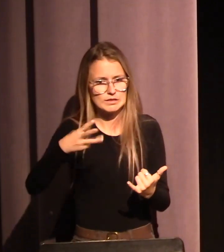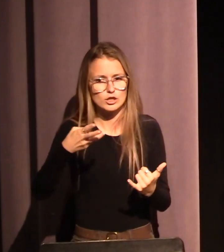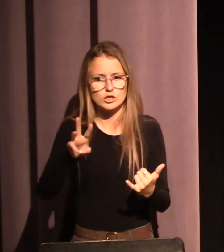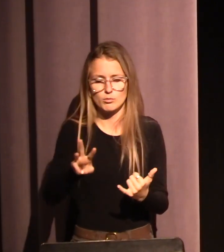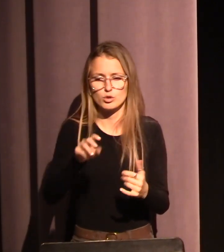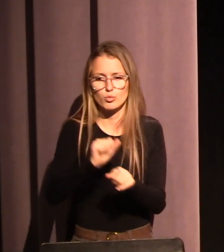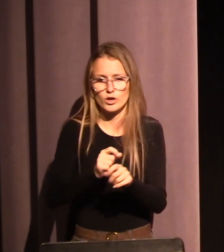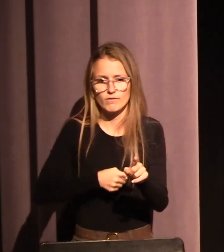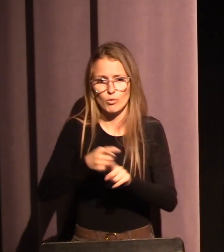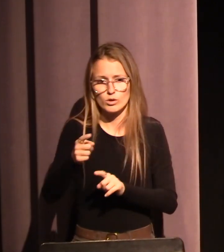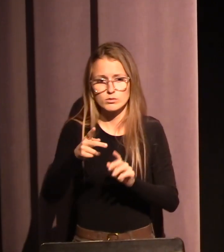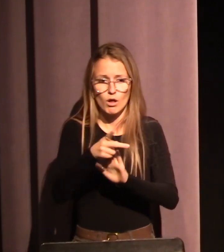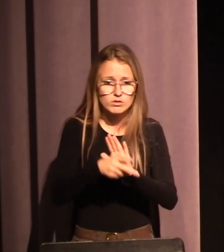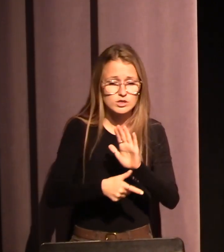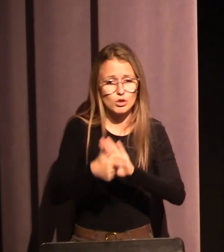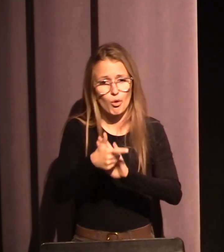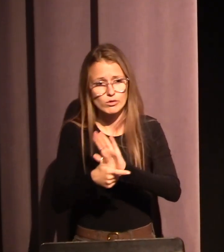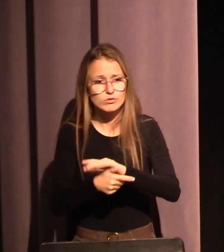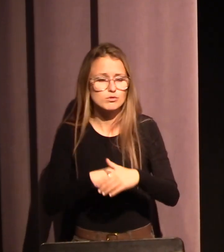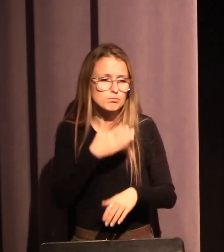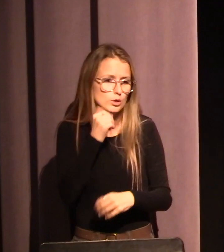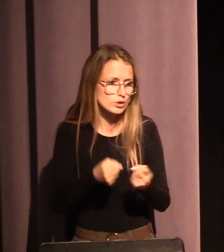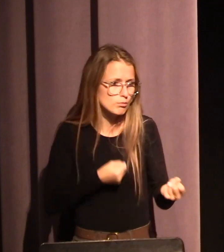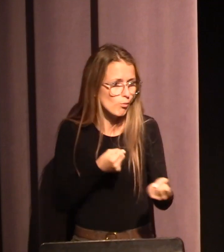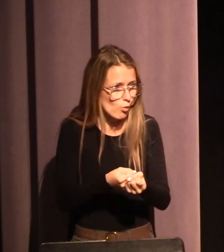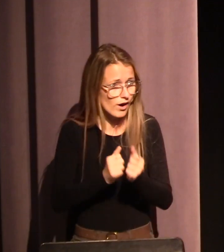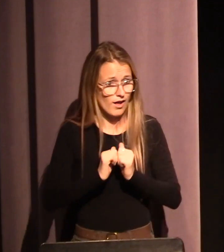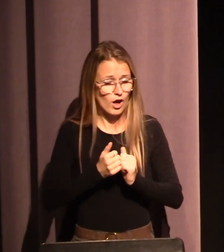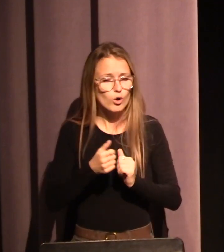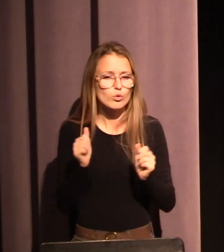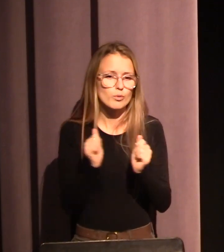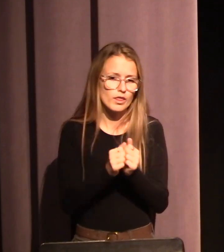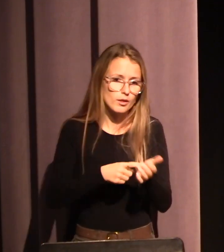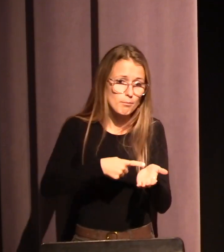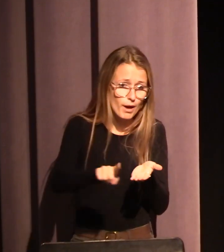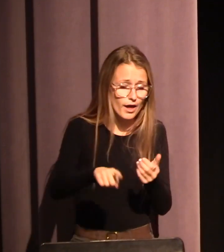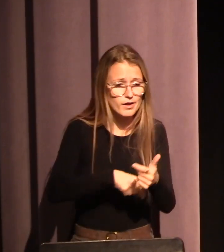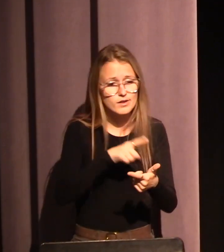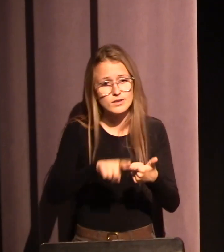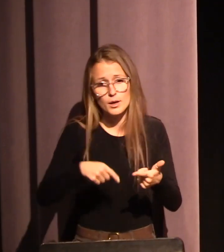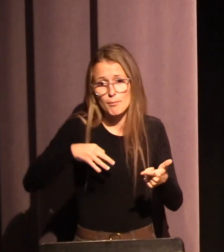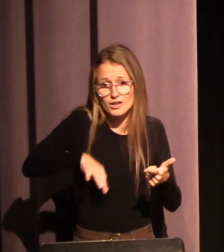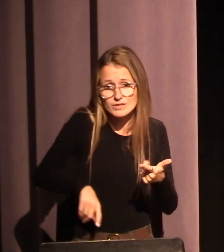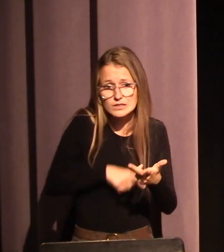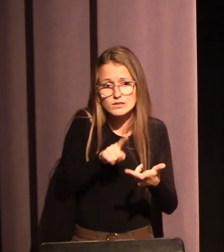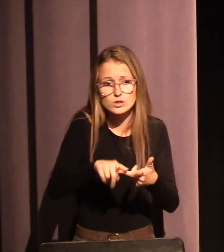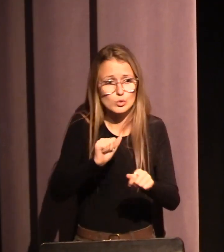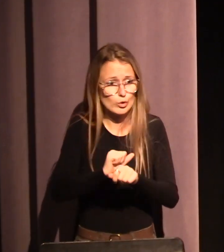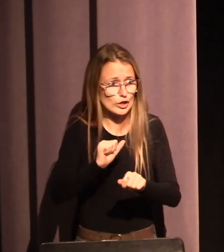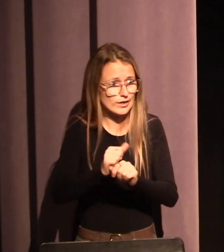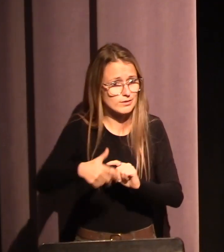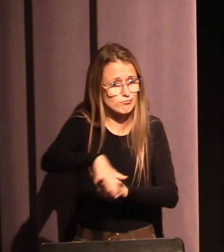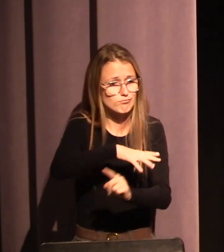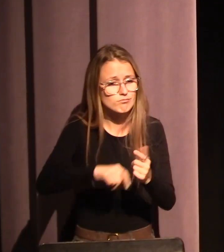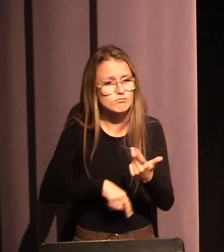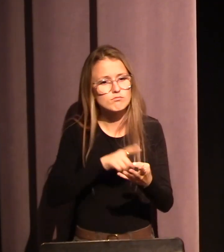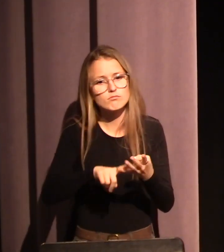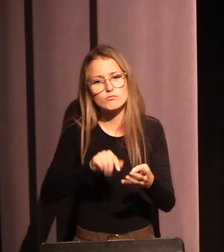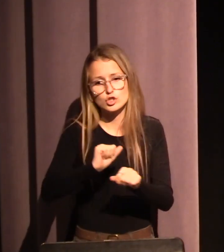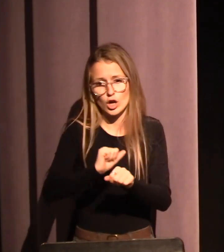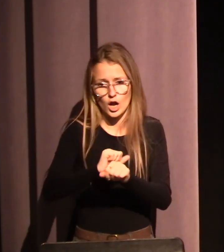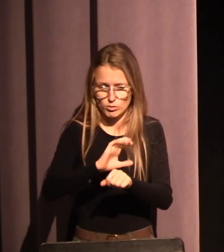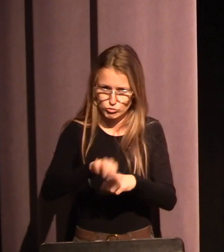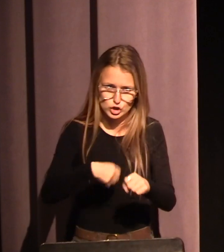and laws to better support in the form of wages, benefits, working conditions, job security,